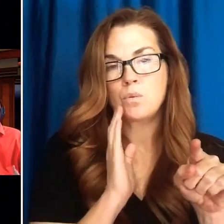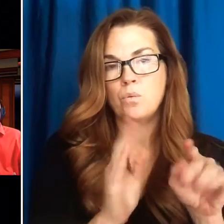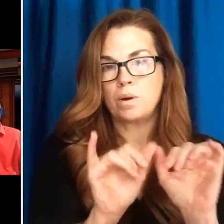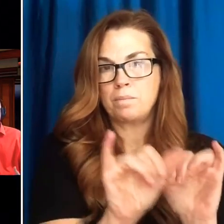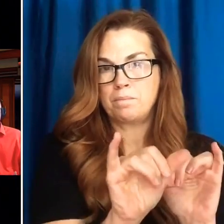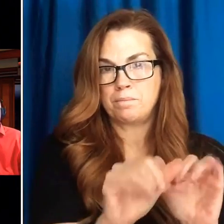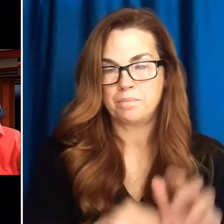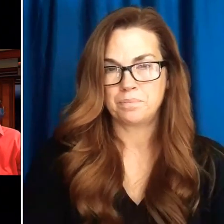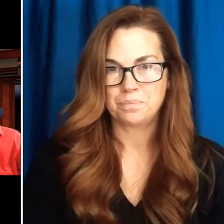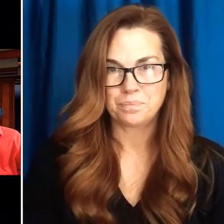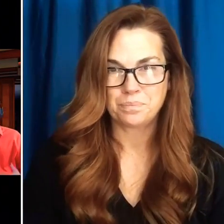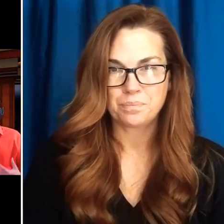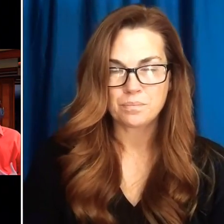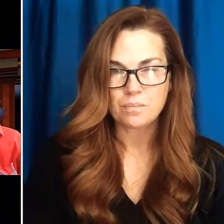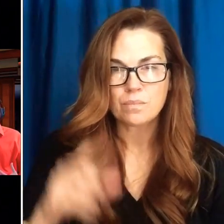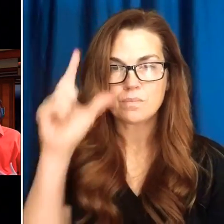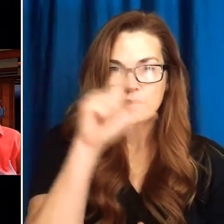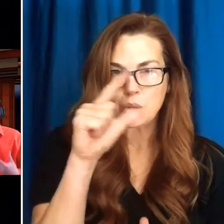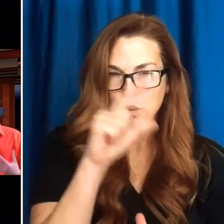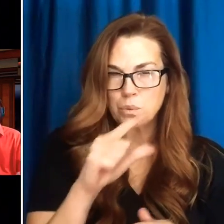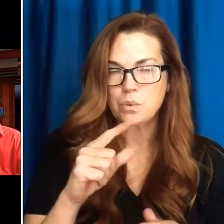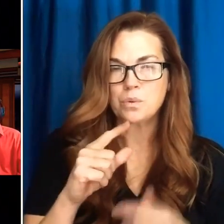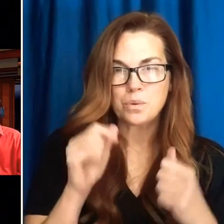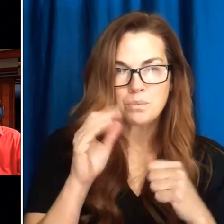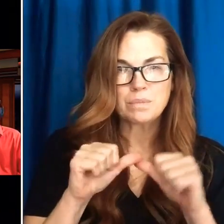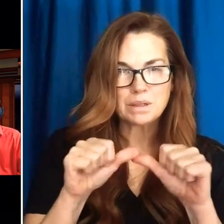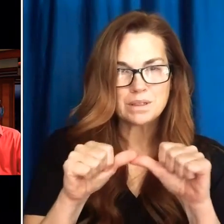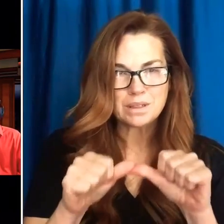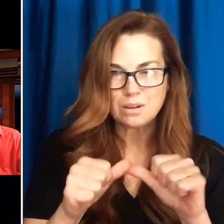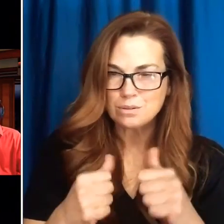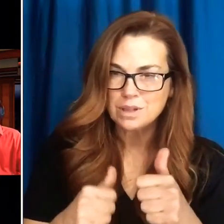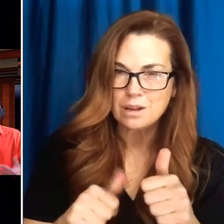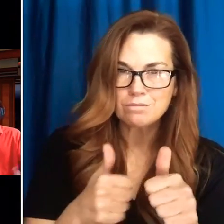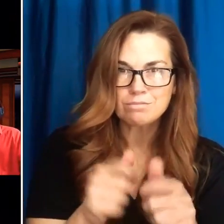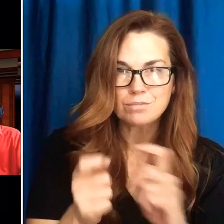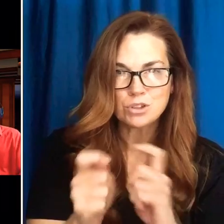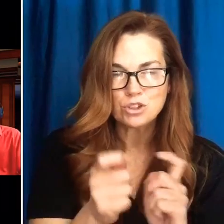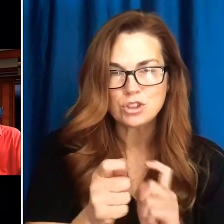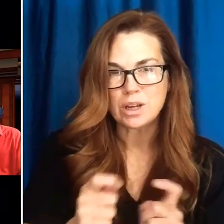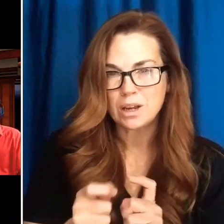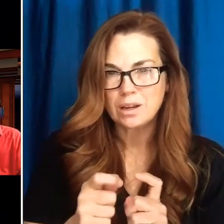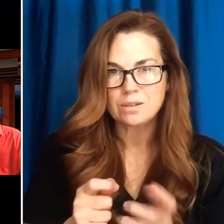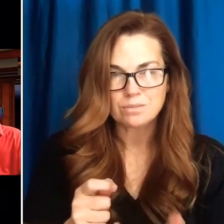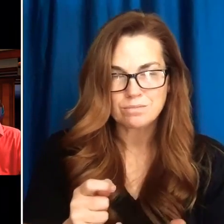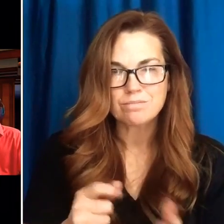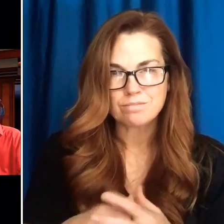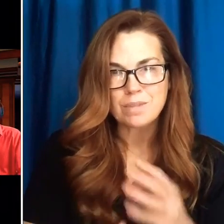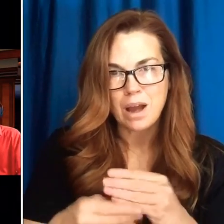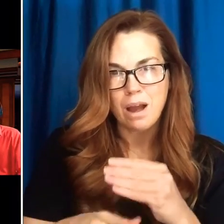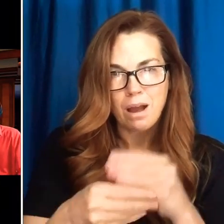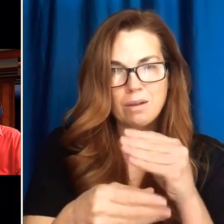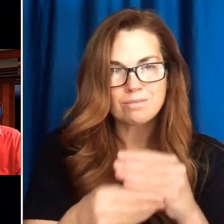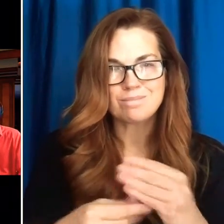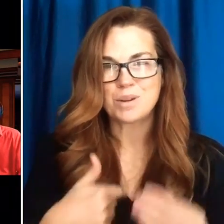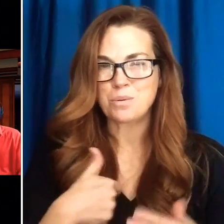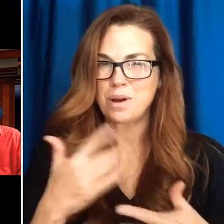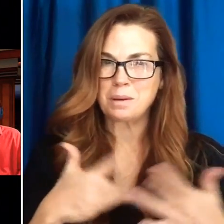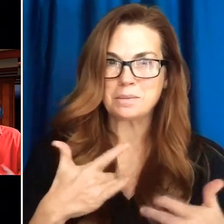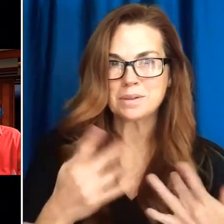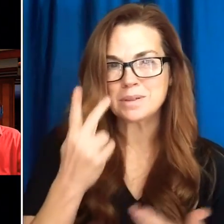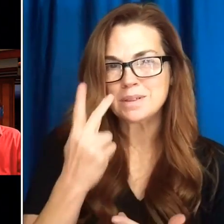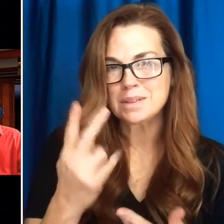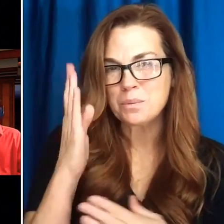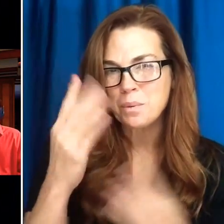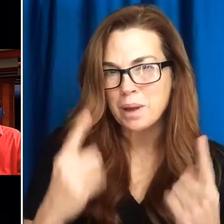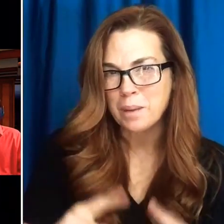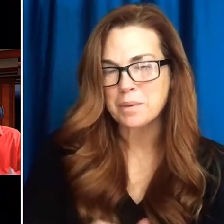continues to update the Jamboard software, I'm excited to see where they're ultimately going with this. Now, I shared with you a couple ways that my students are using this in the classroom. But if